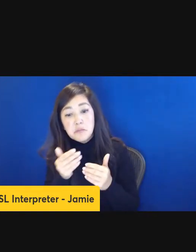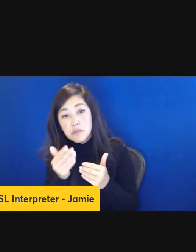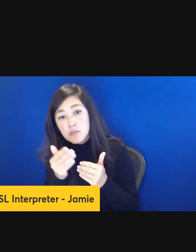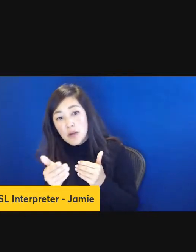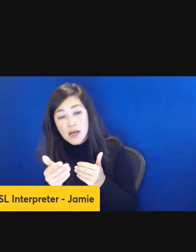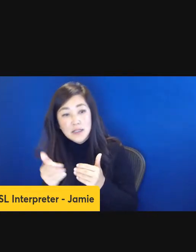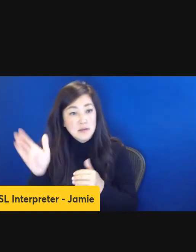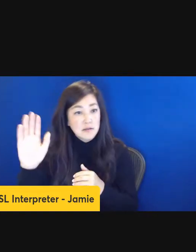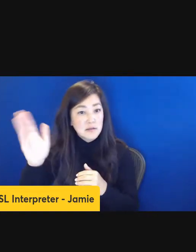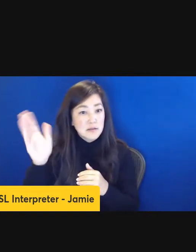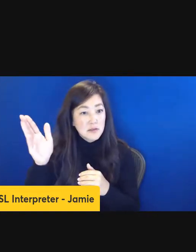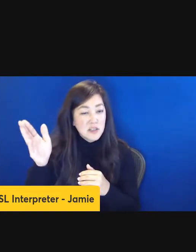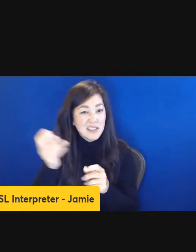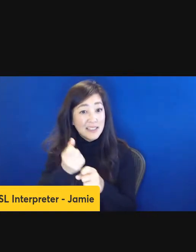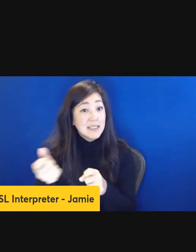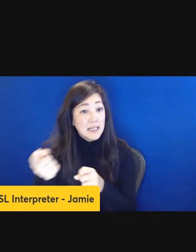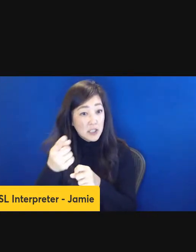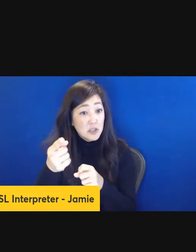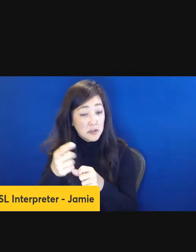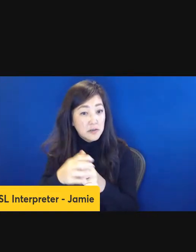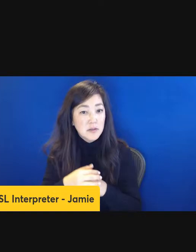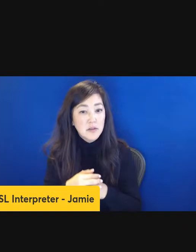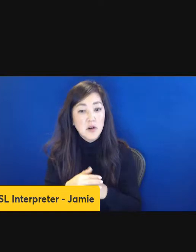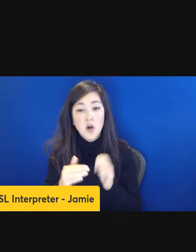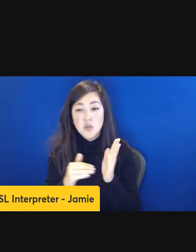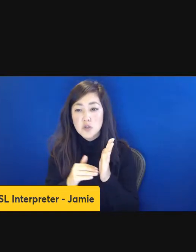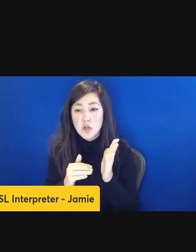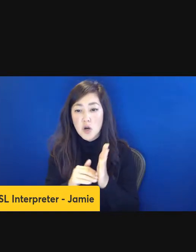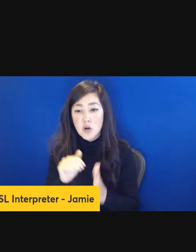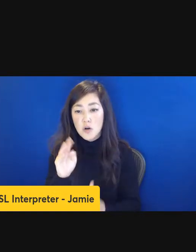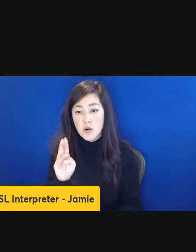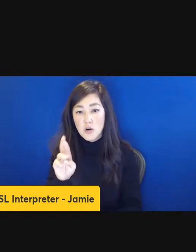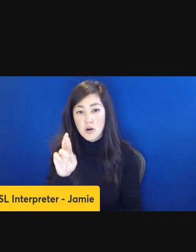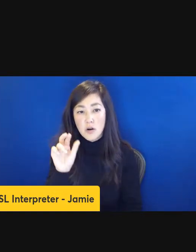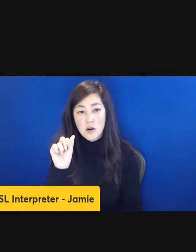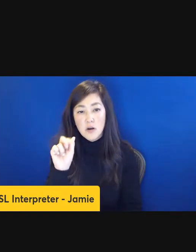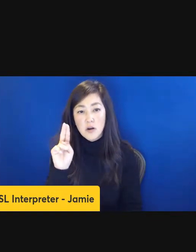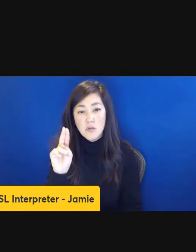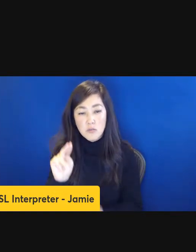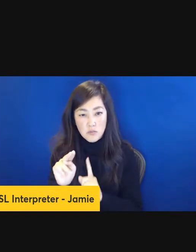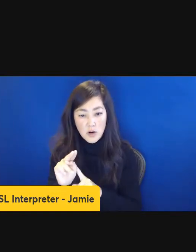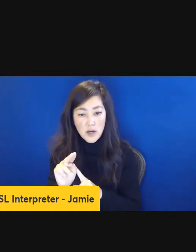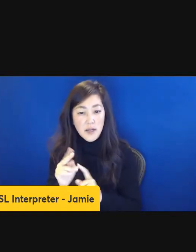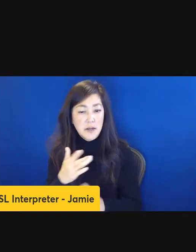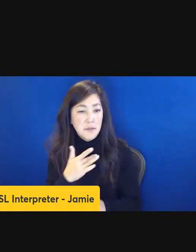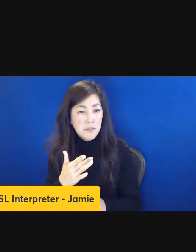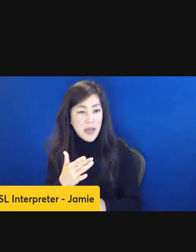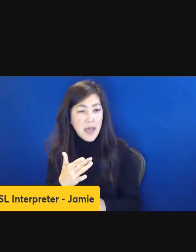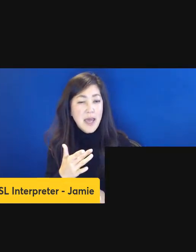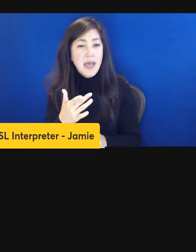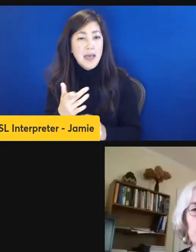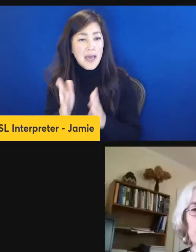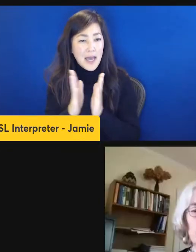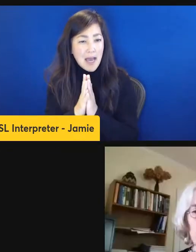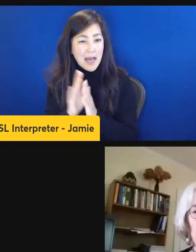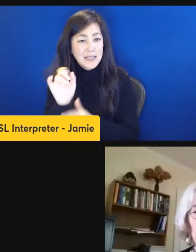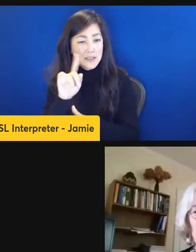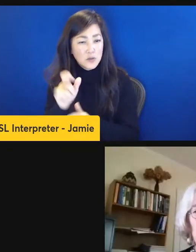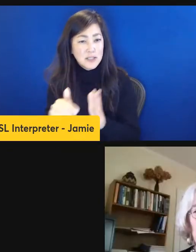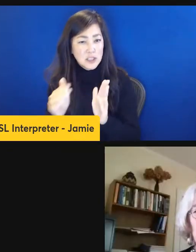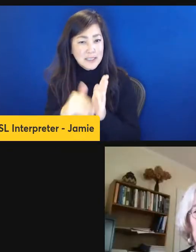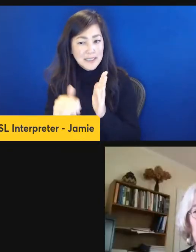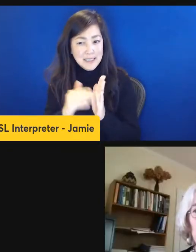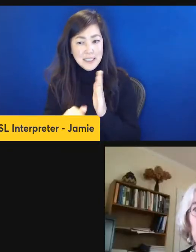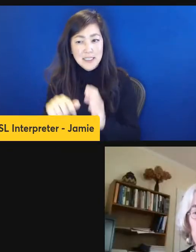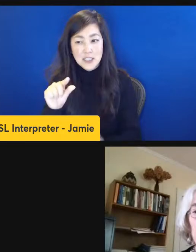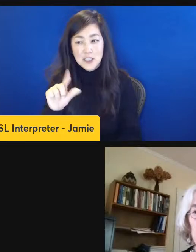having next year. But Dr. Braun, if you don't mind, we constantly get this question about GLIs, or